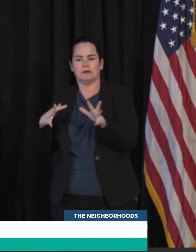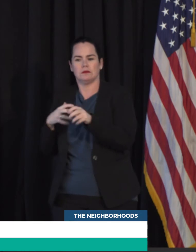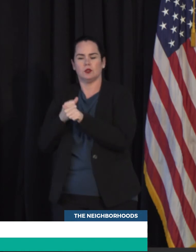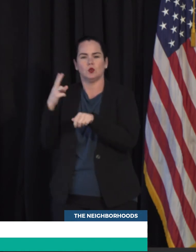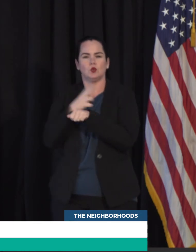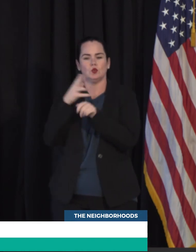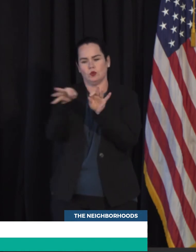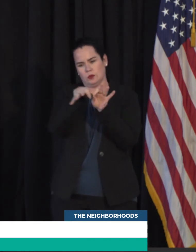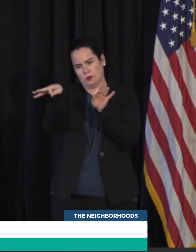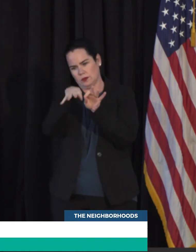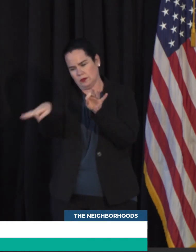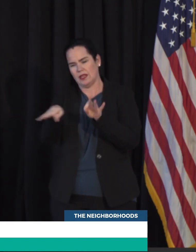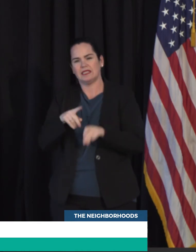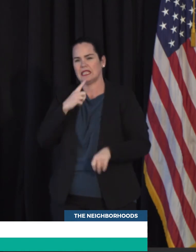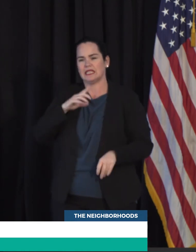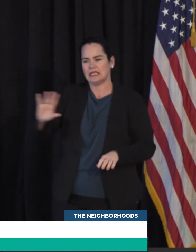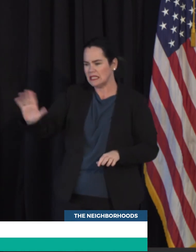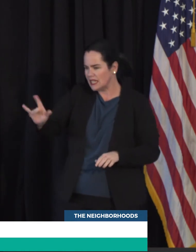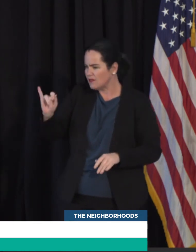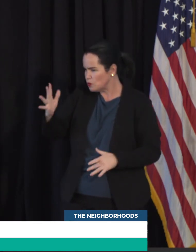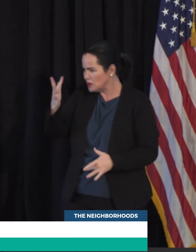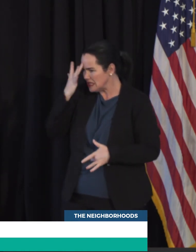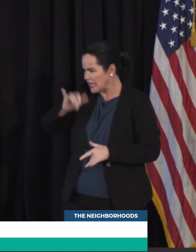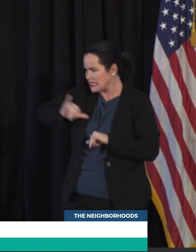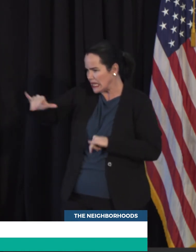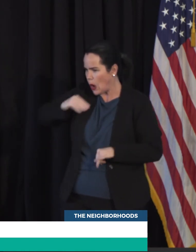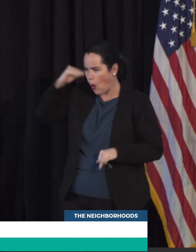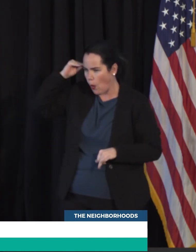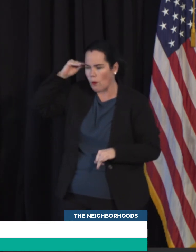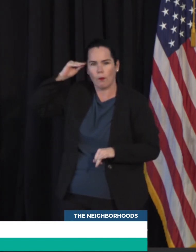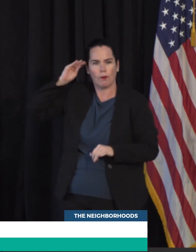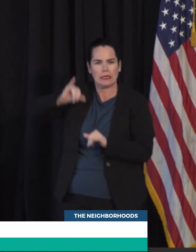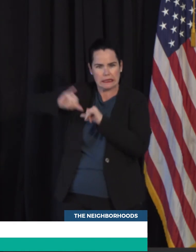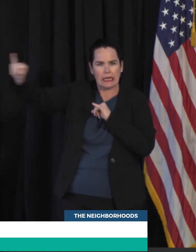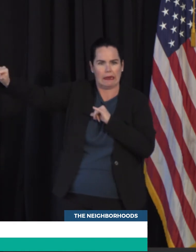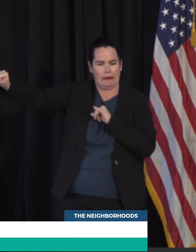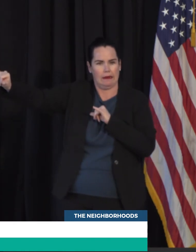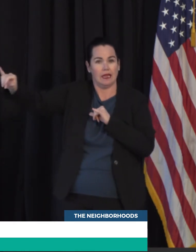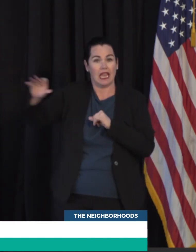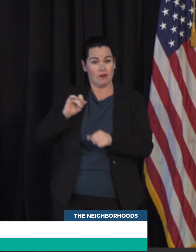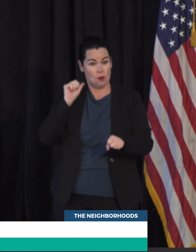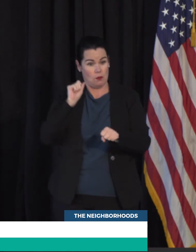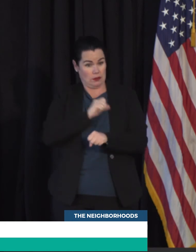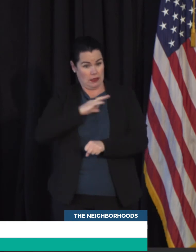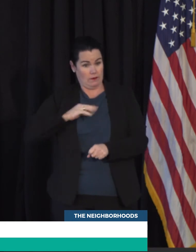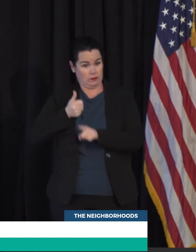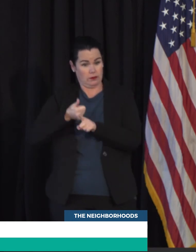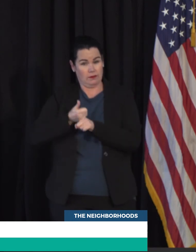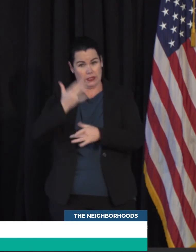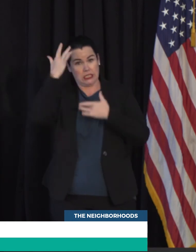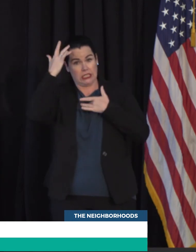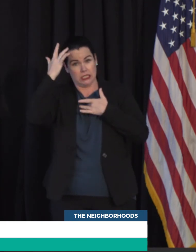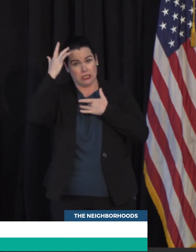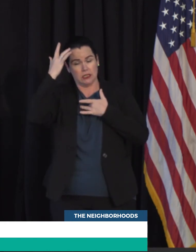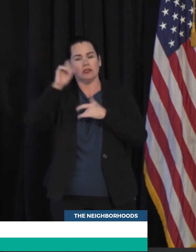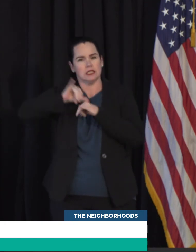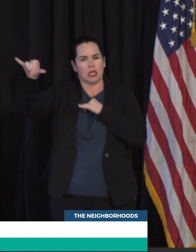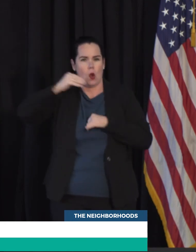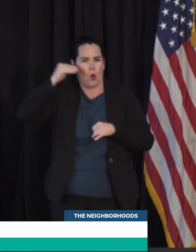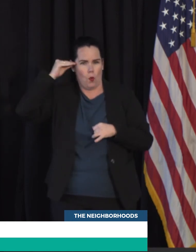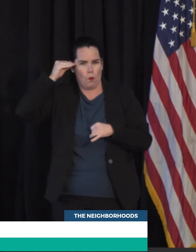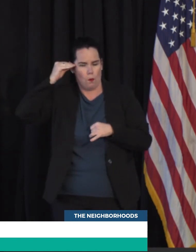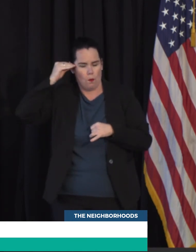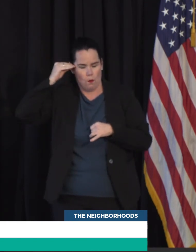that specifies employees who are sick should remain home. So again, if you have employees that are sick, they should remain home. And then